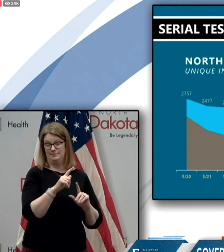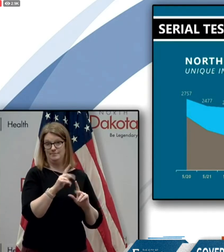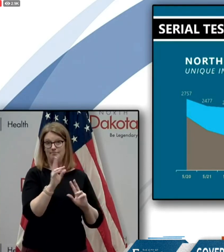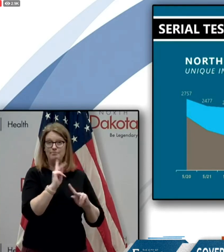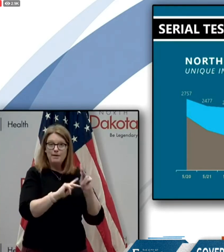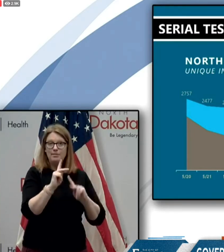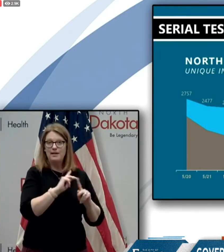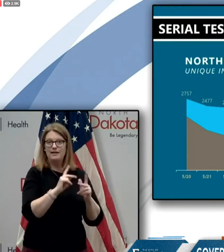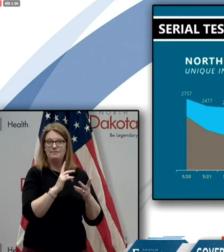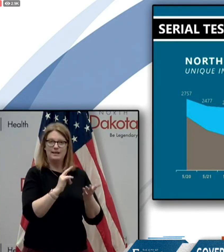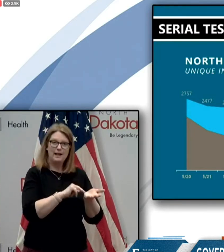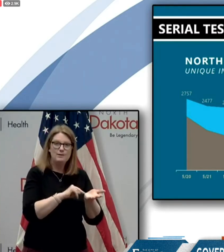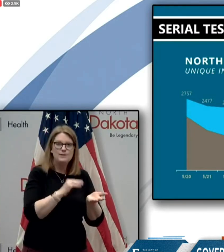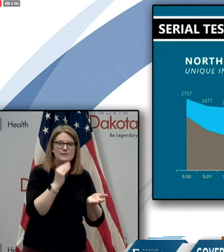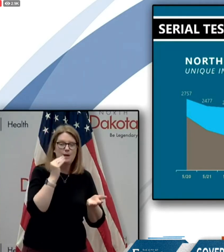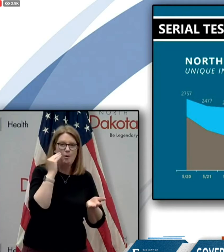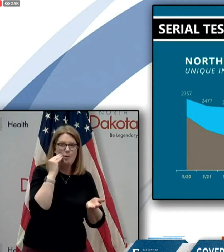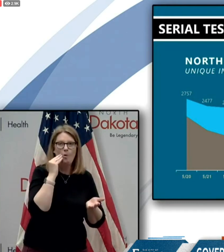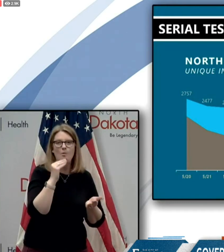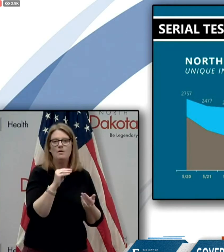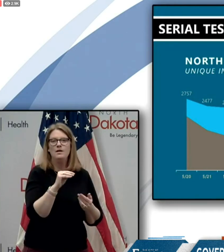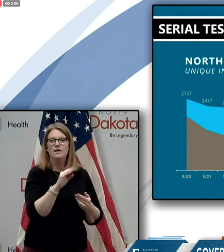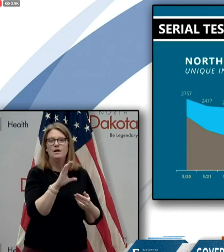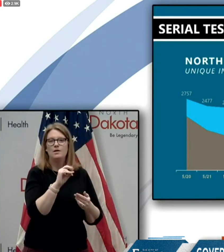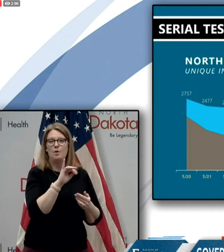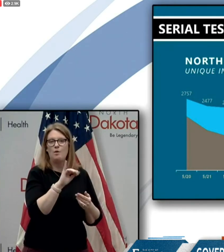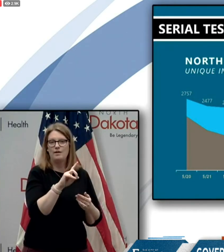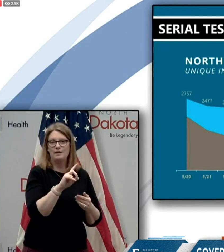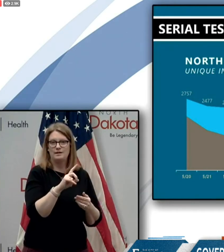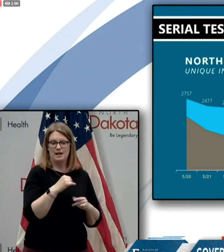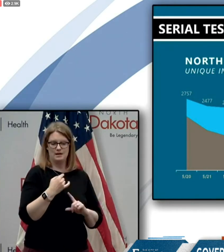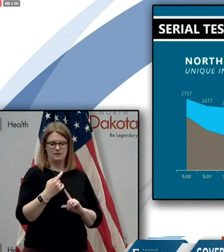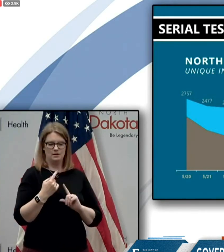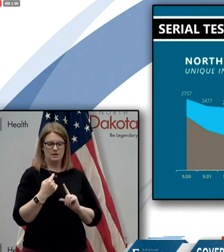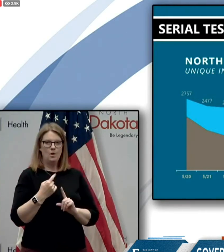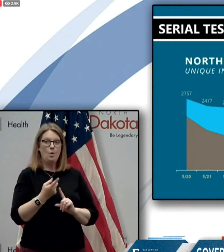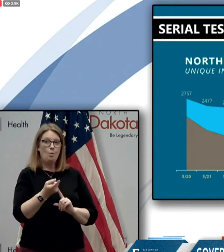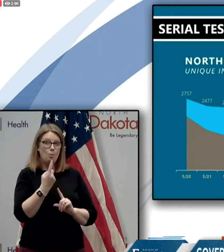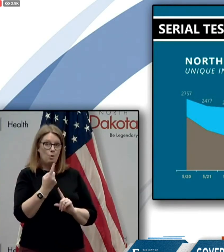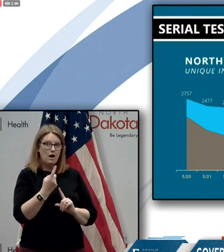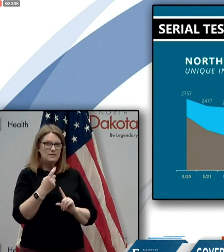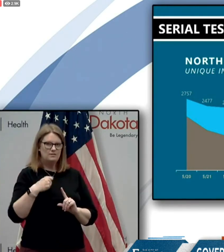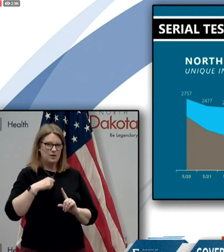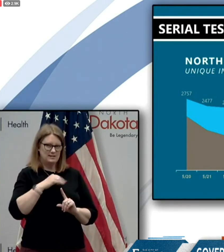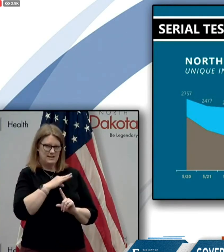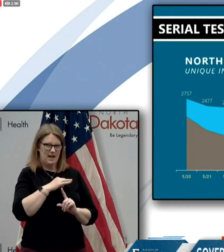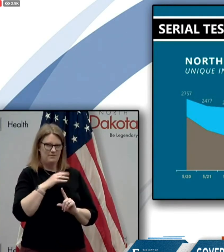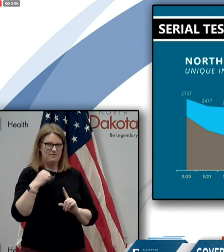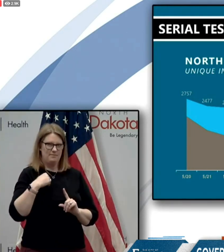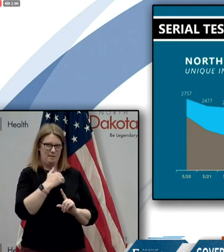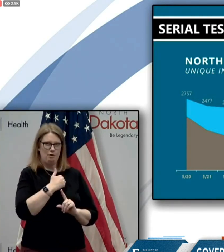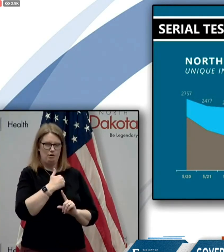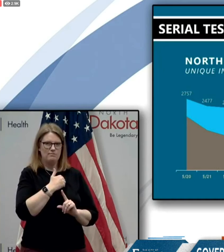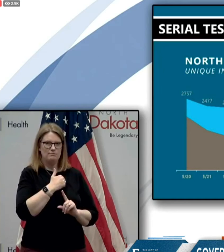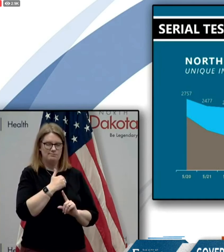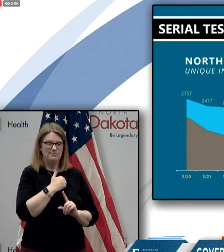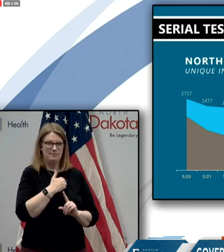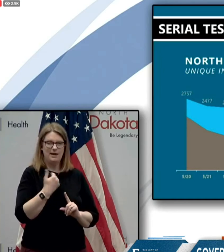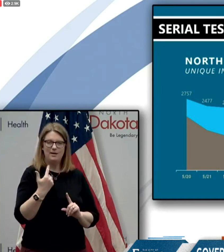care with COVID-19, and only 1 positive case identified in a staff member. And again,